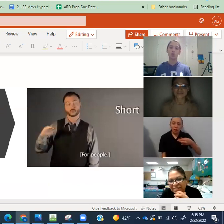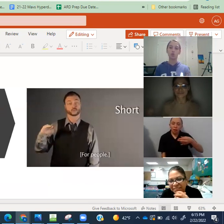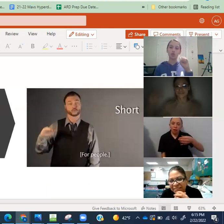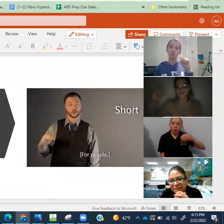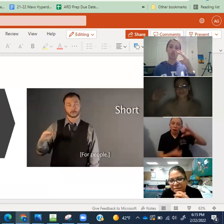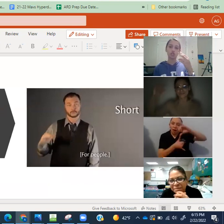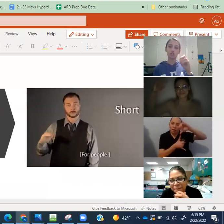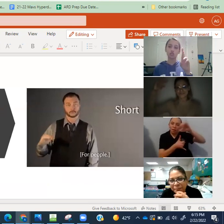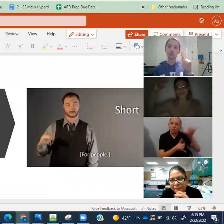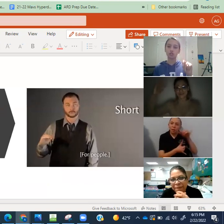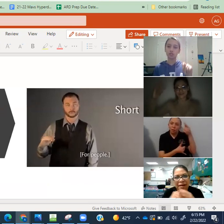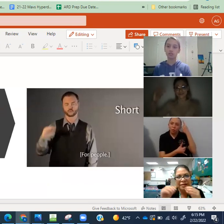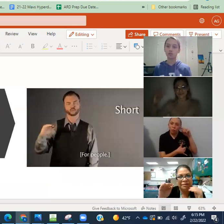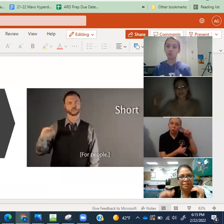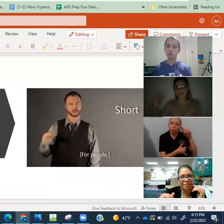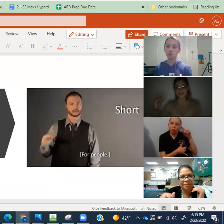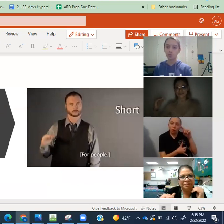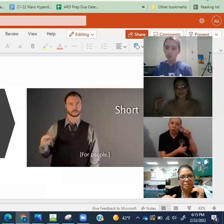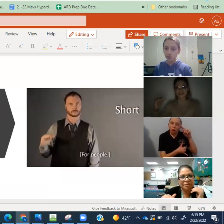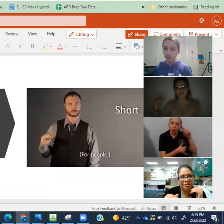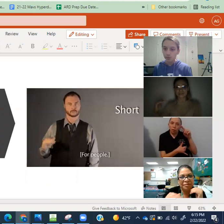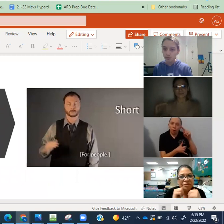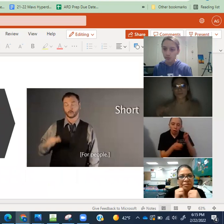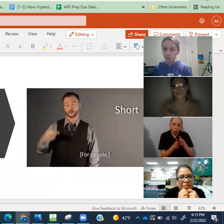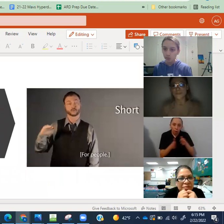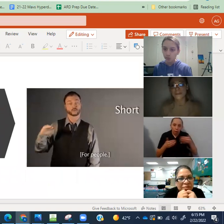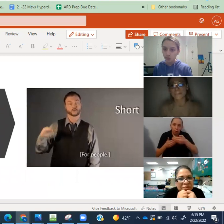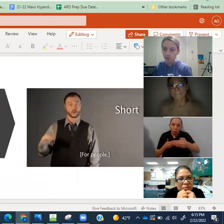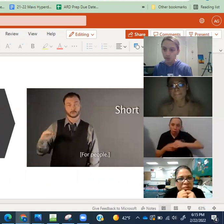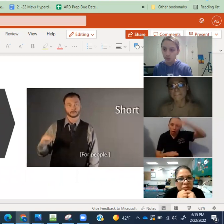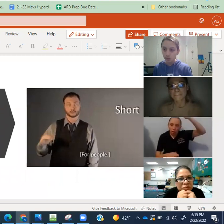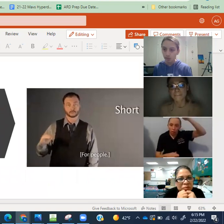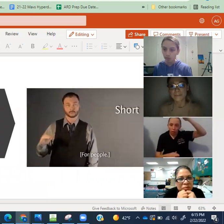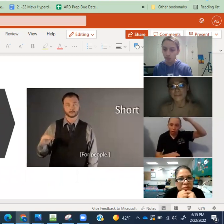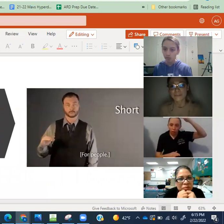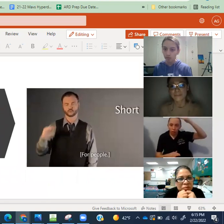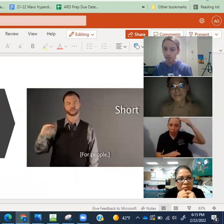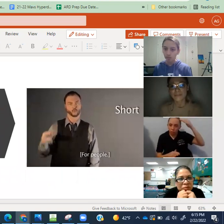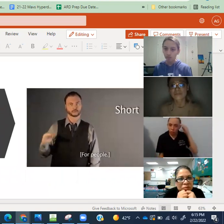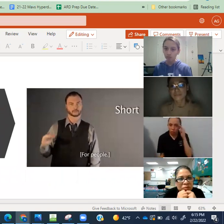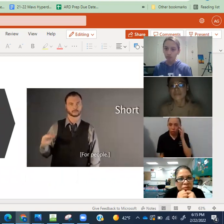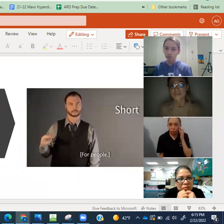Is that short. height the same for like length, width, and height?